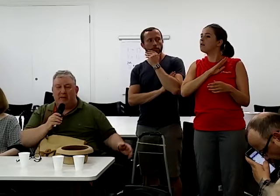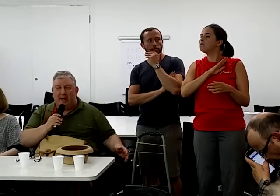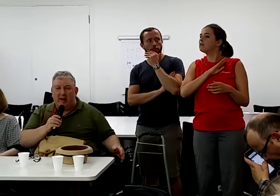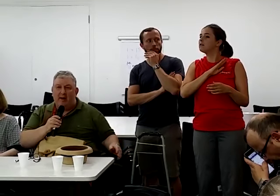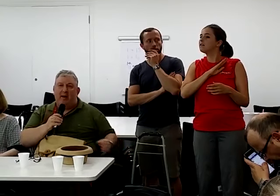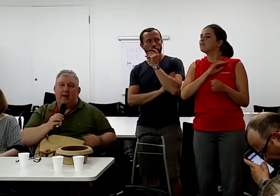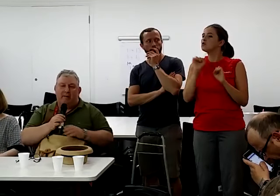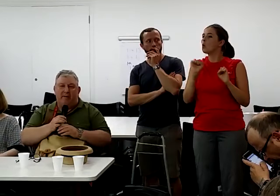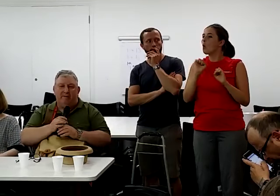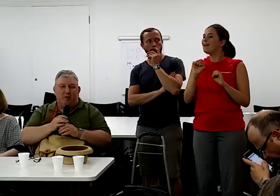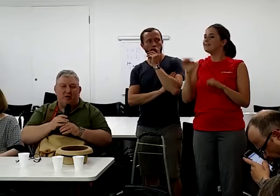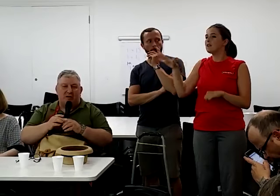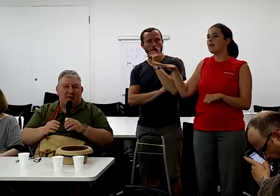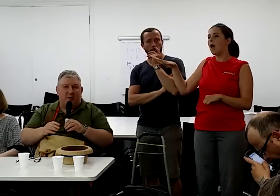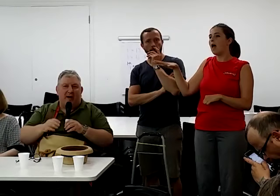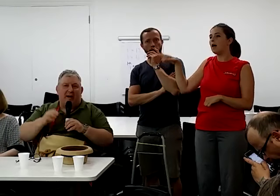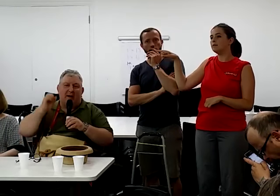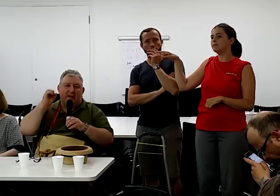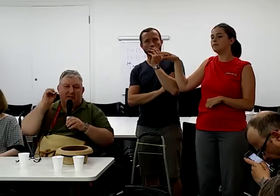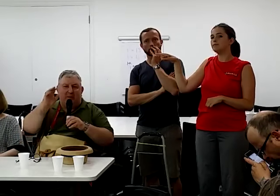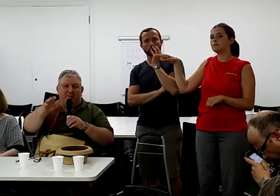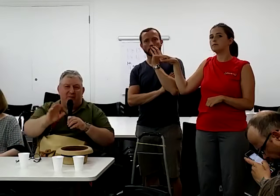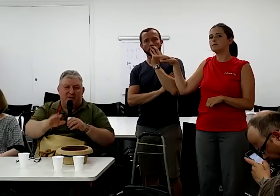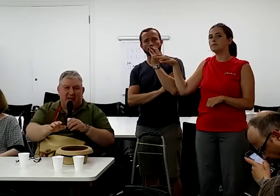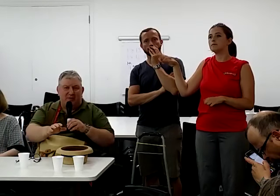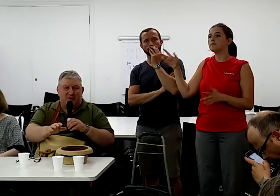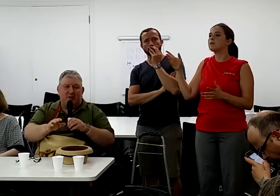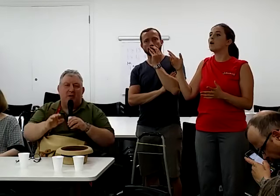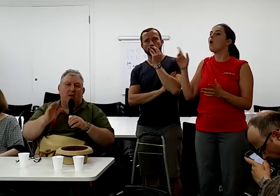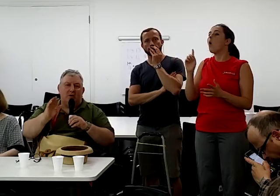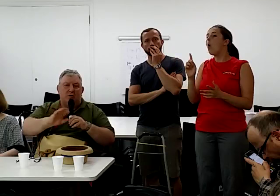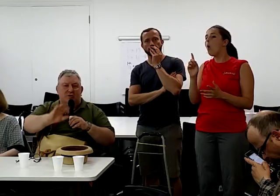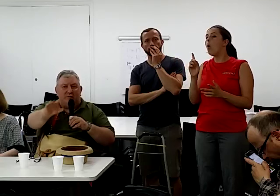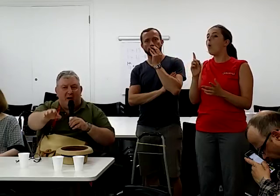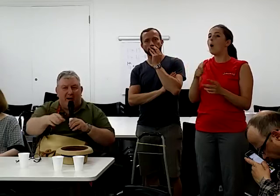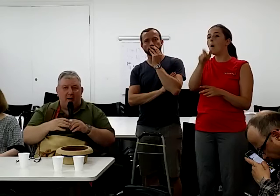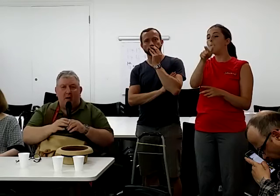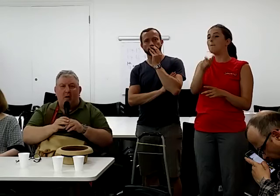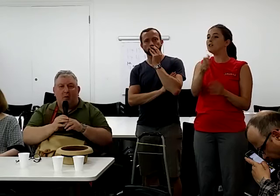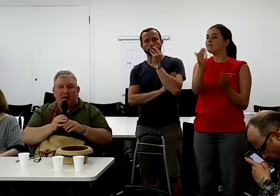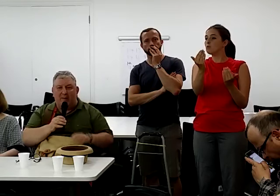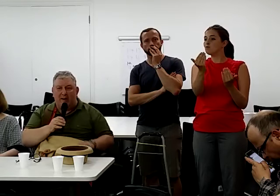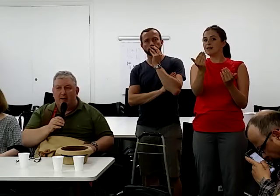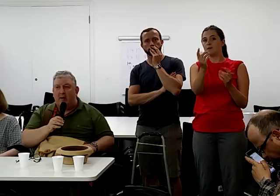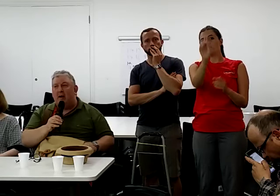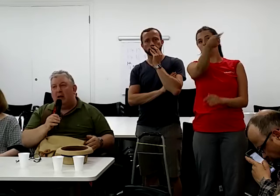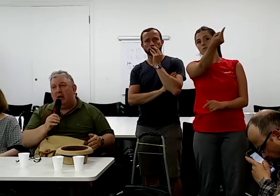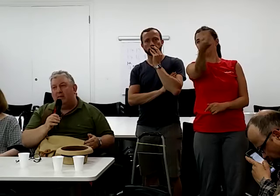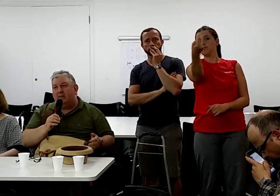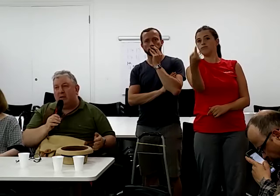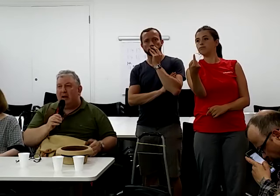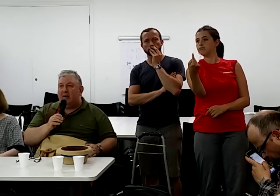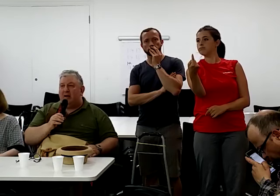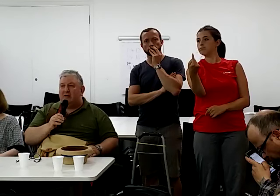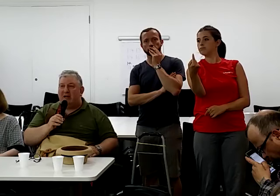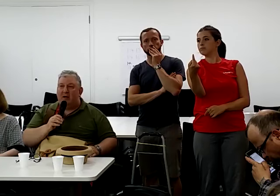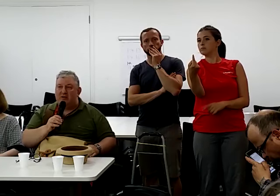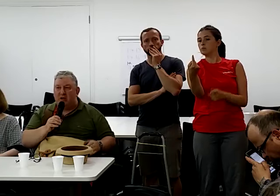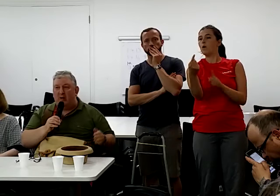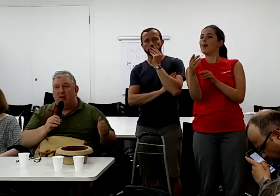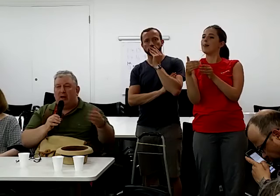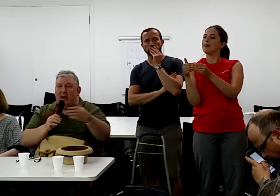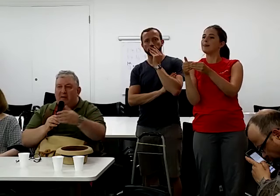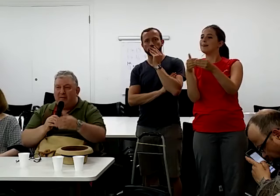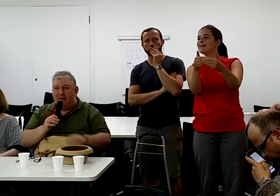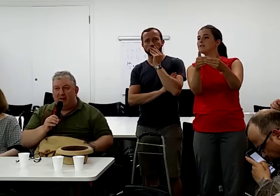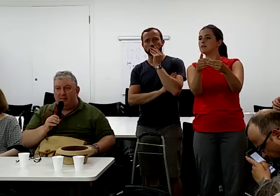park, it's right over there. If it works the other way, someone from reception towards the right will come in and lead us